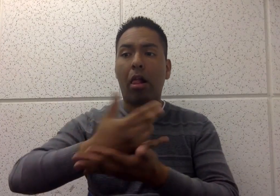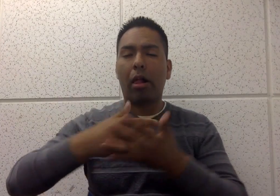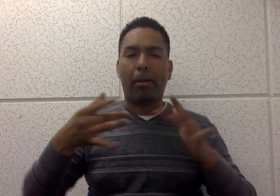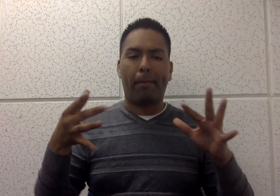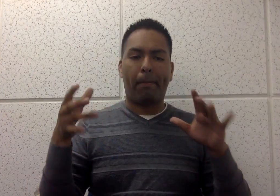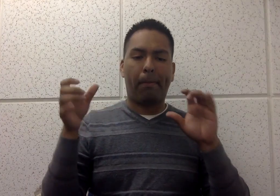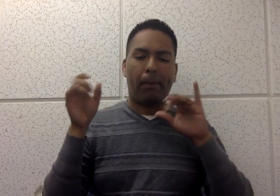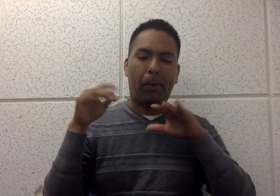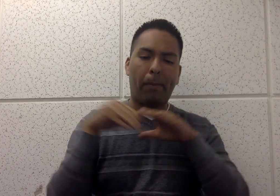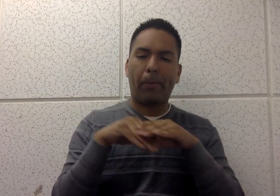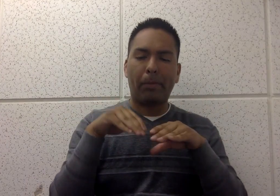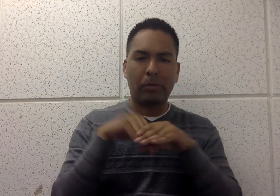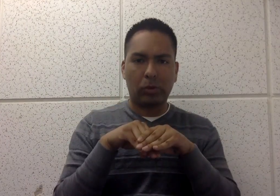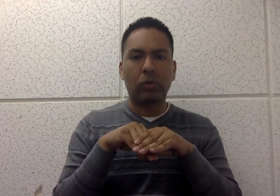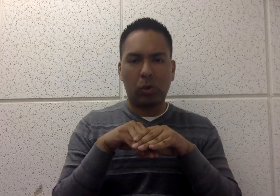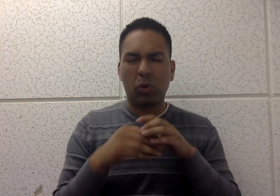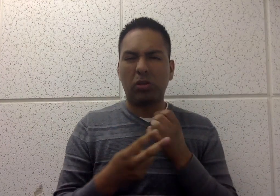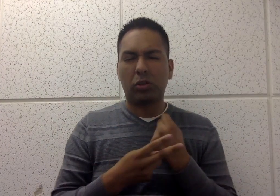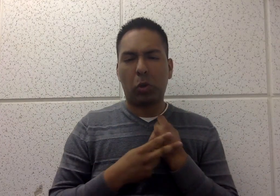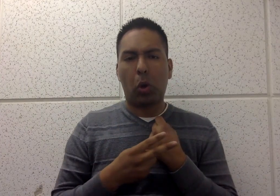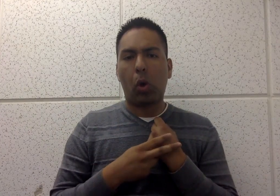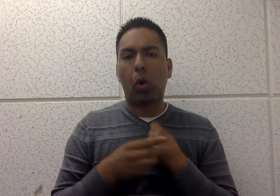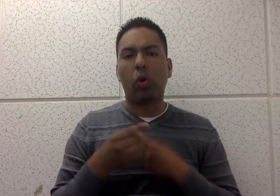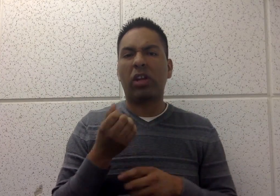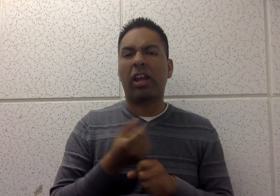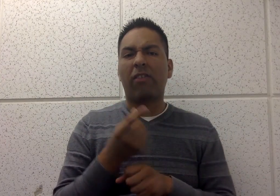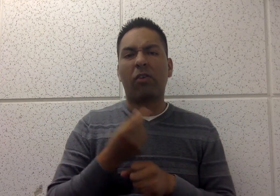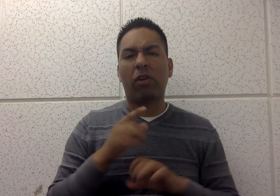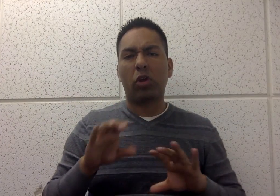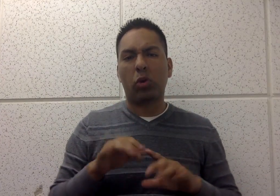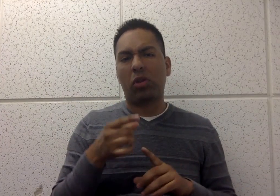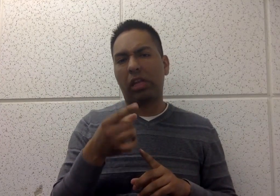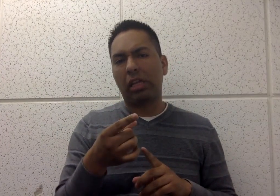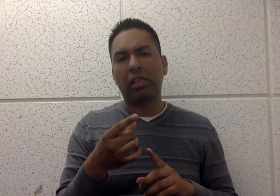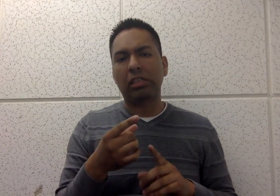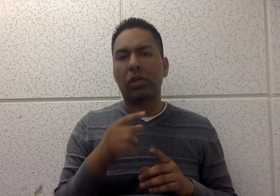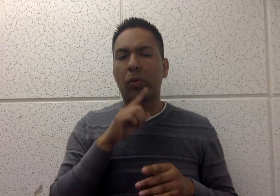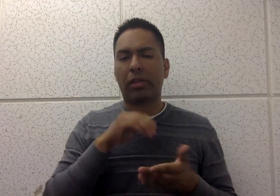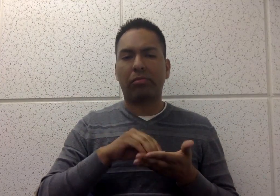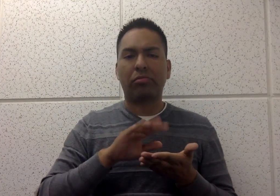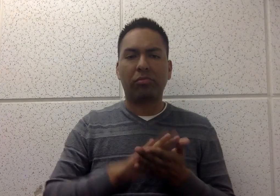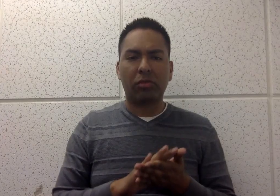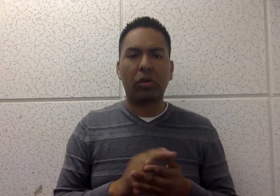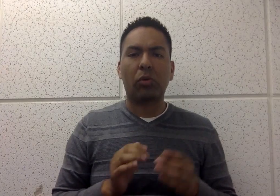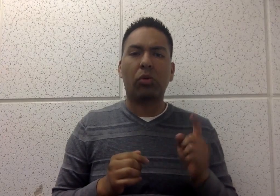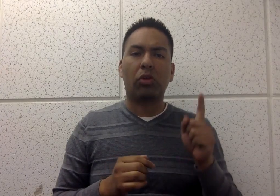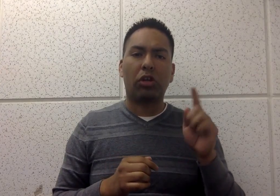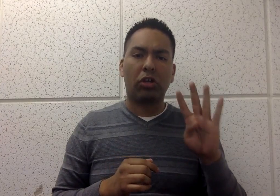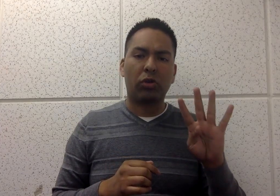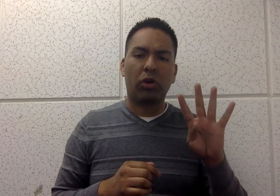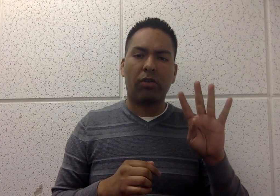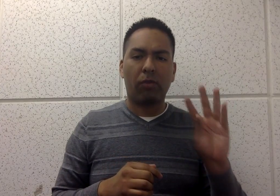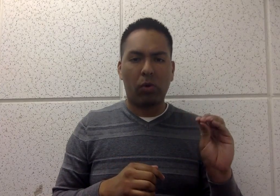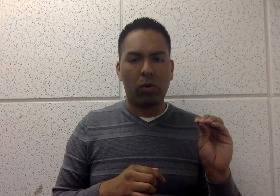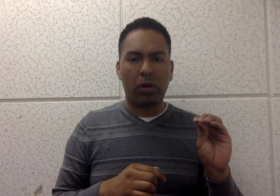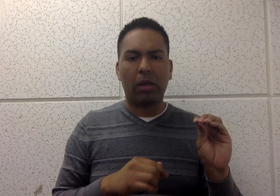map of my study site. This is just a road, and it's not very big. It's about 250 meters on one side, 400 on the other. And every colony has a name,